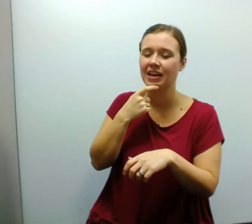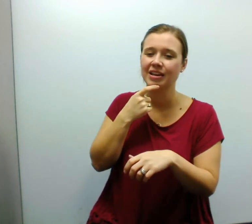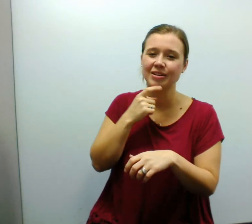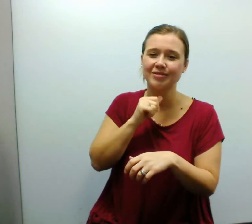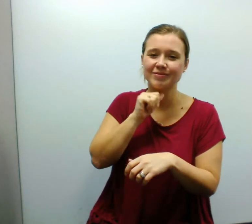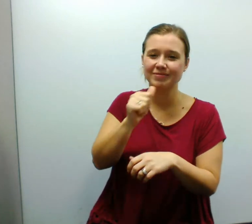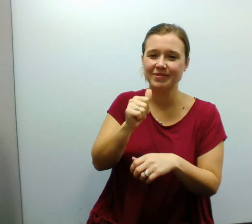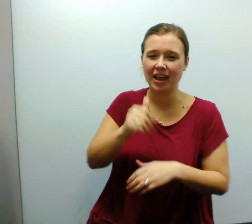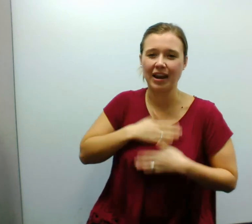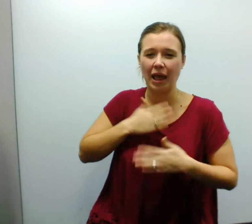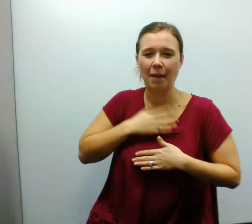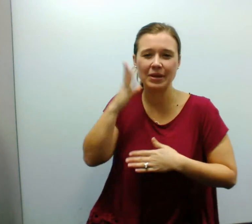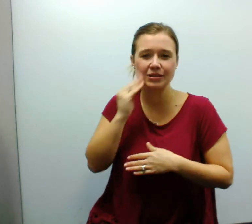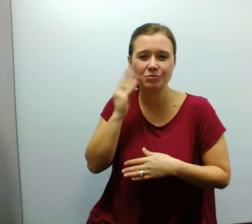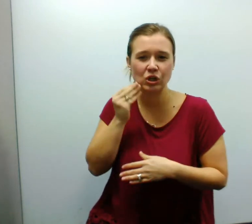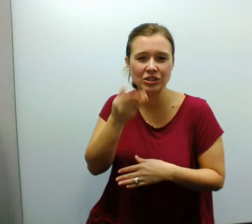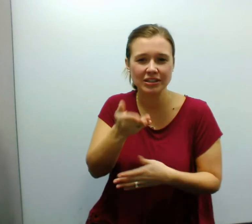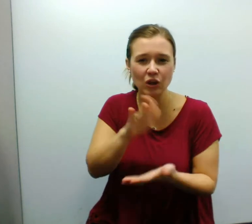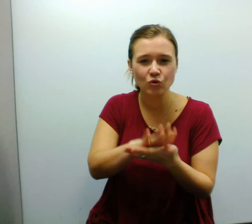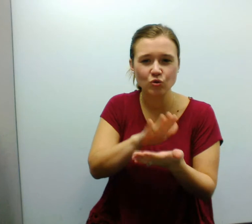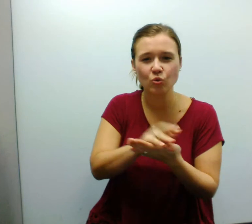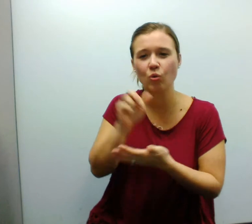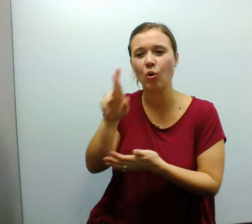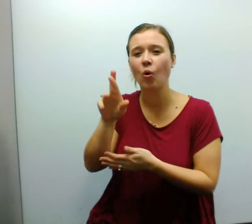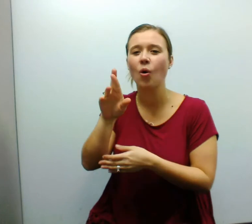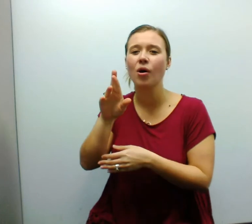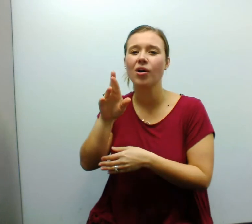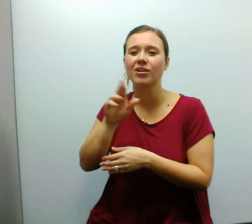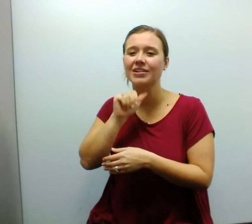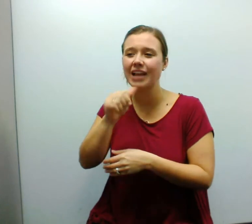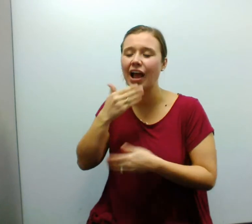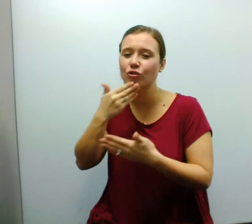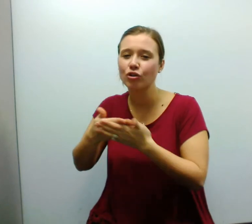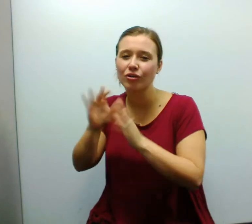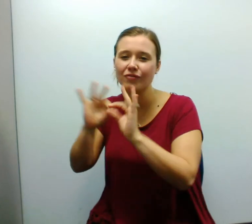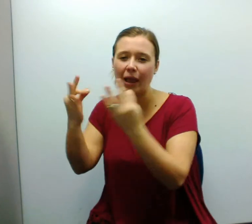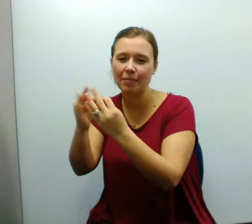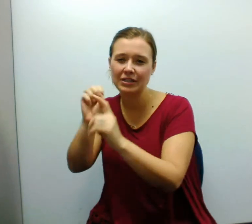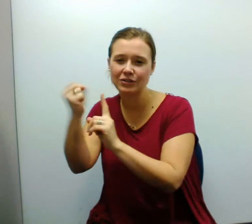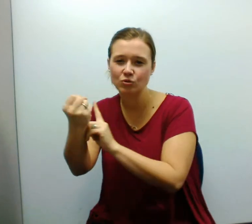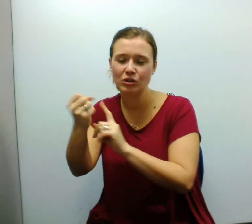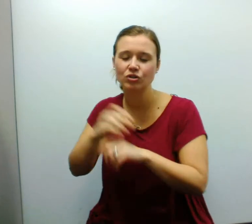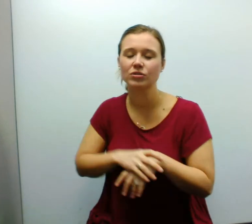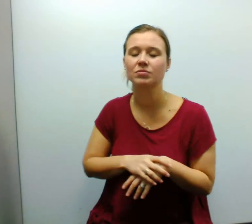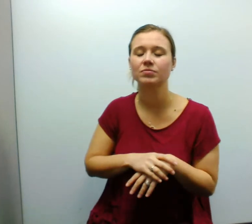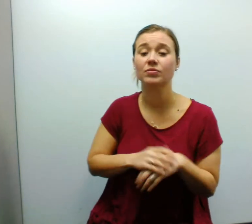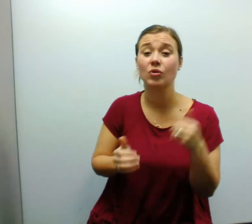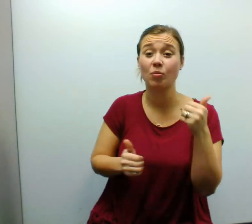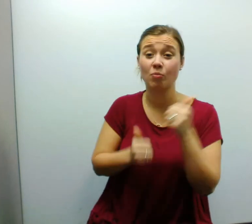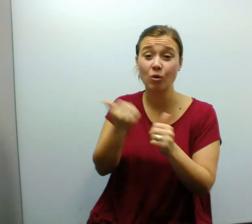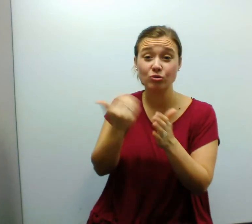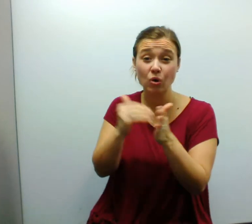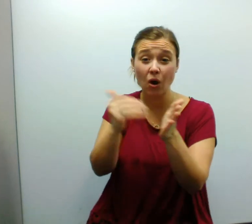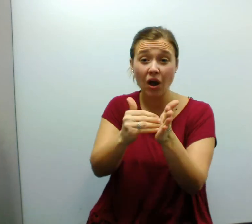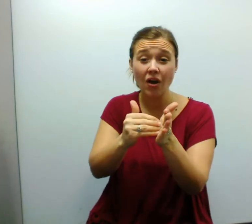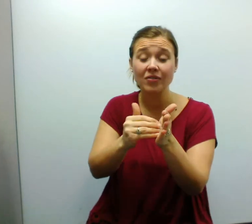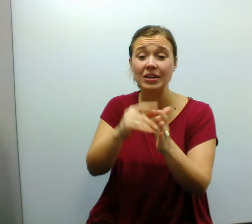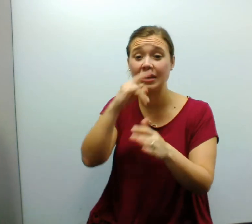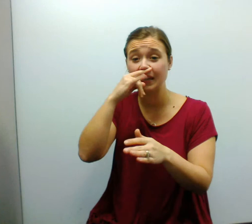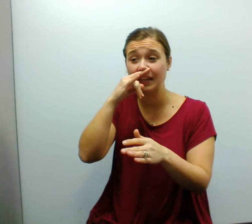have encountered many impediments along the way: drugs, divorce, and gang membership.